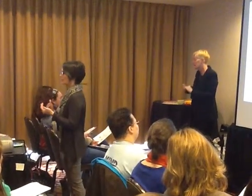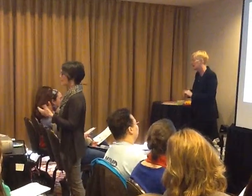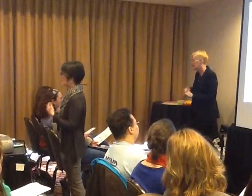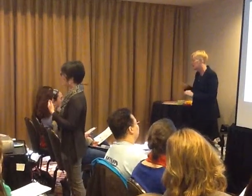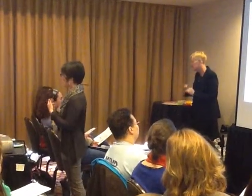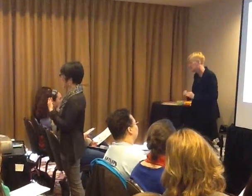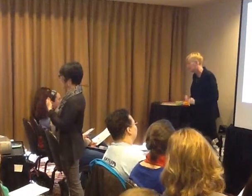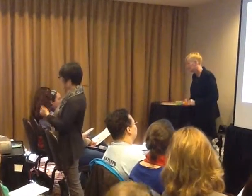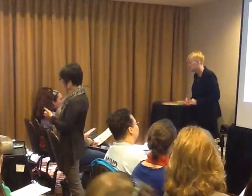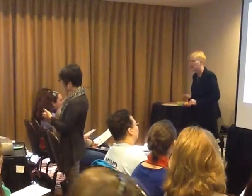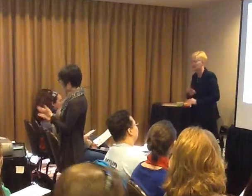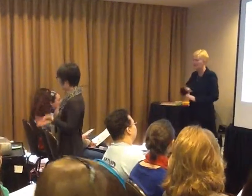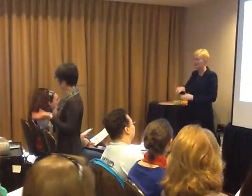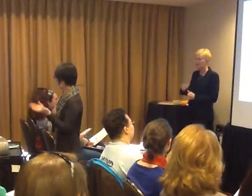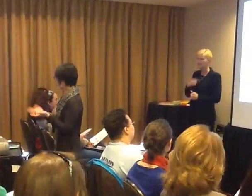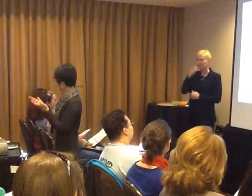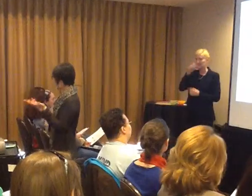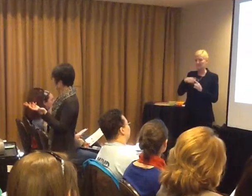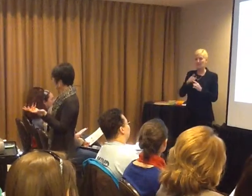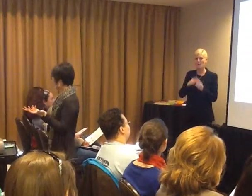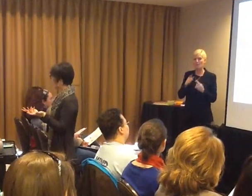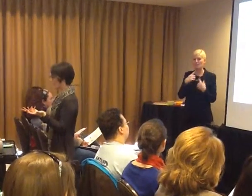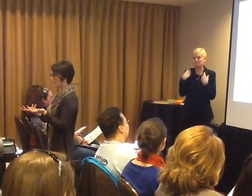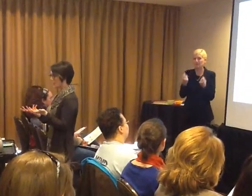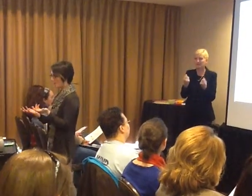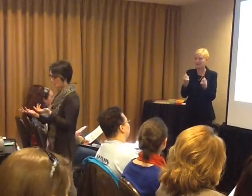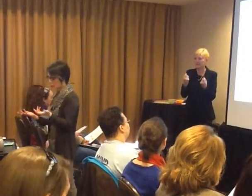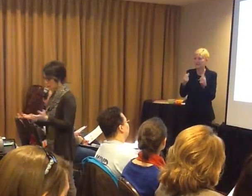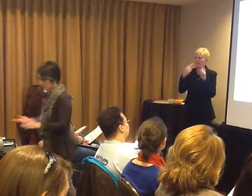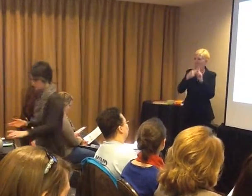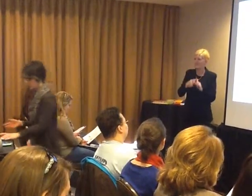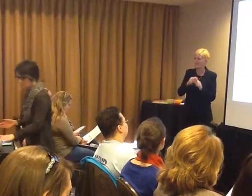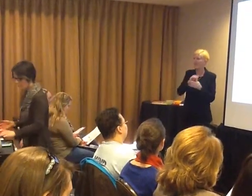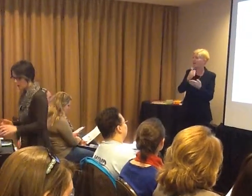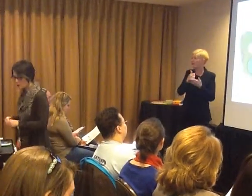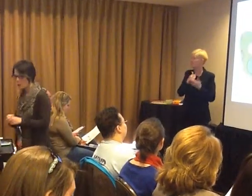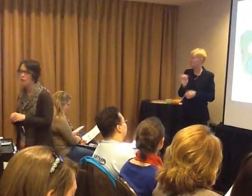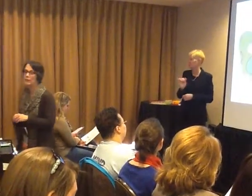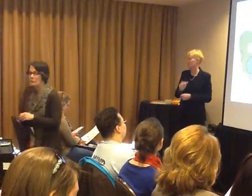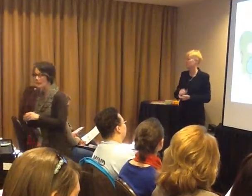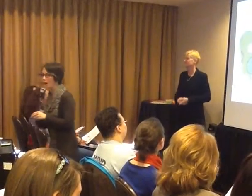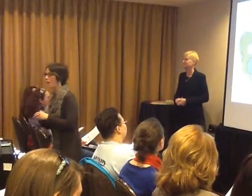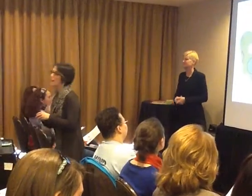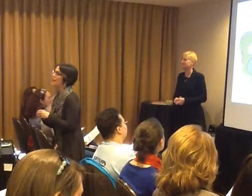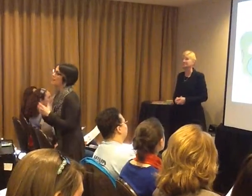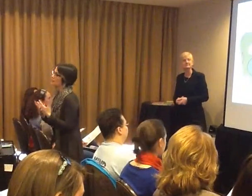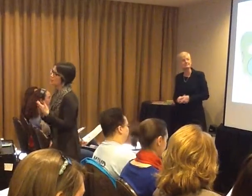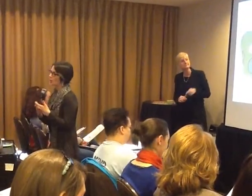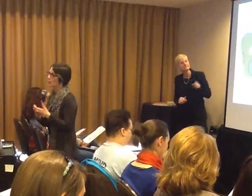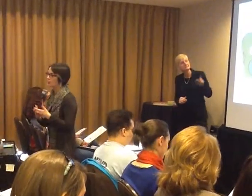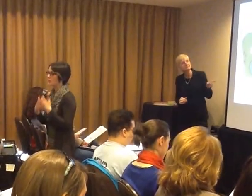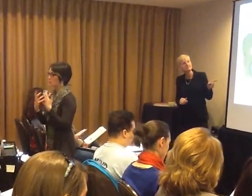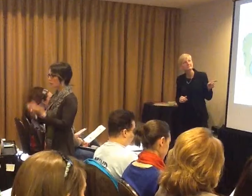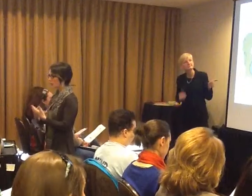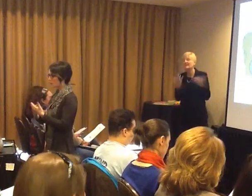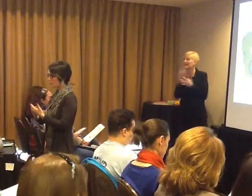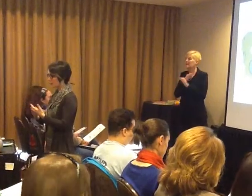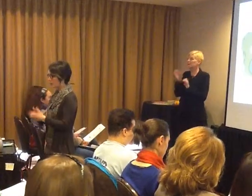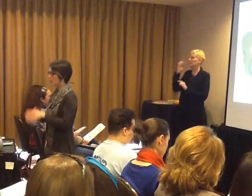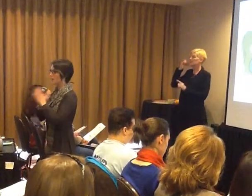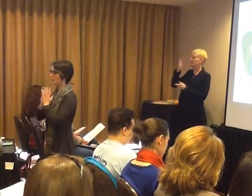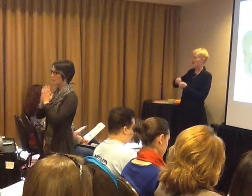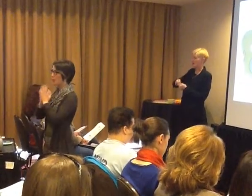if we can find out the things that we're good at and build from that, that's going to be really helpful too. So free recall. I was talking about